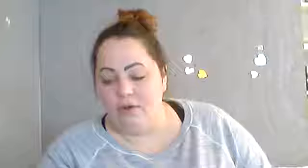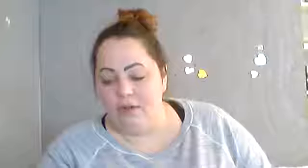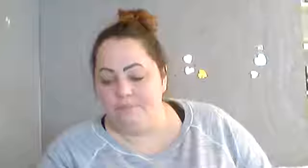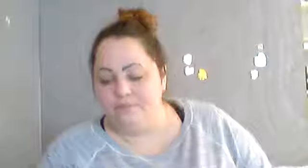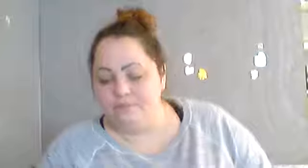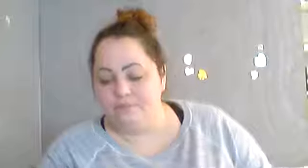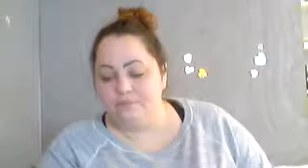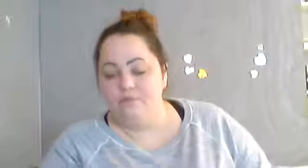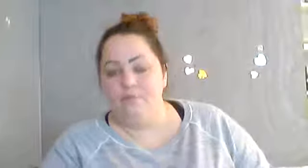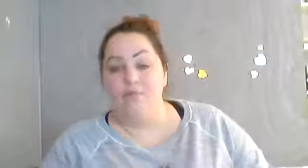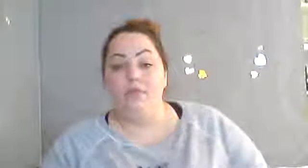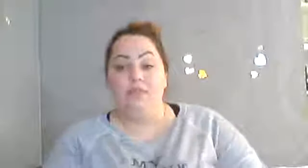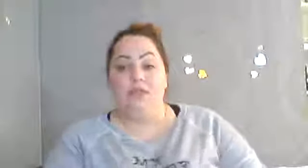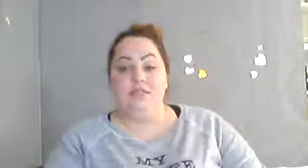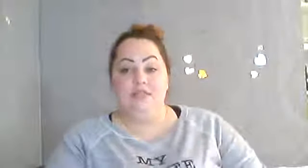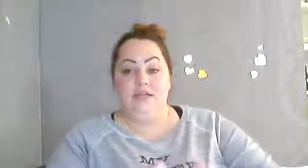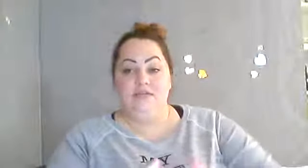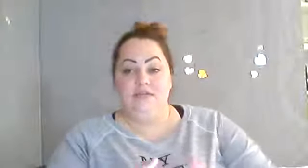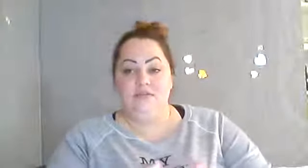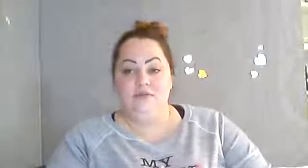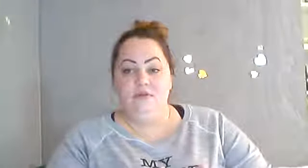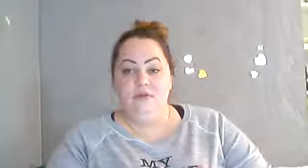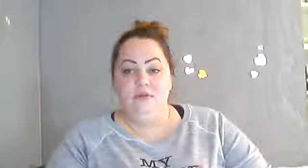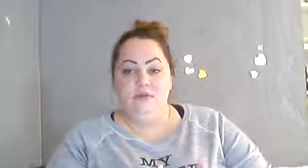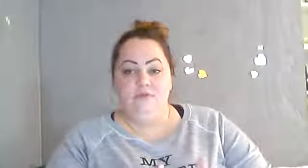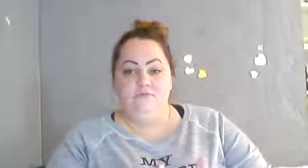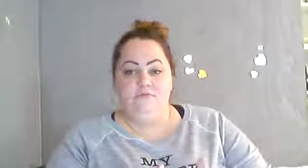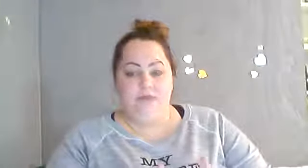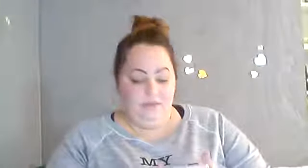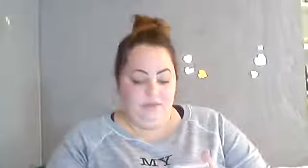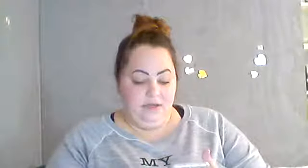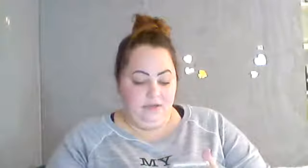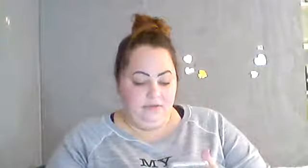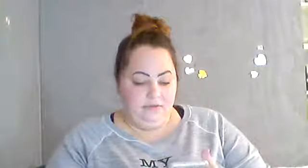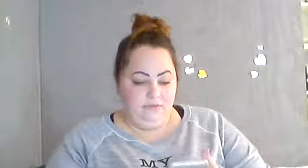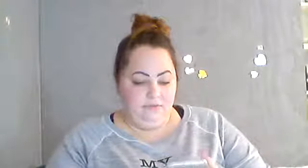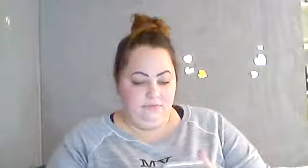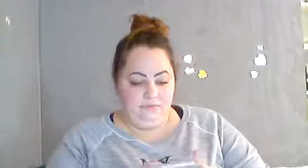Okay. Dawn Signs is fighting me.